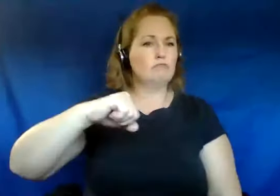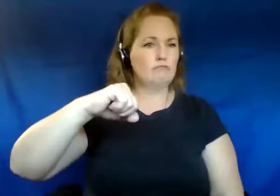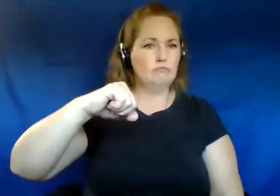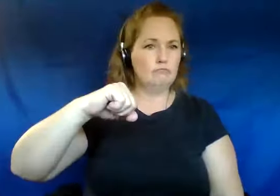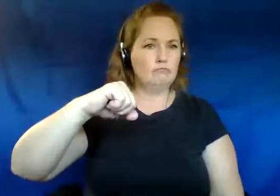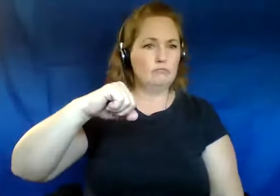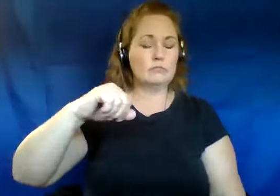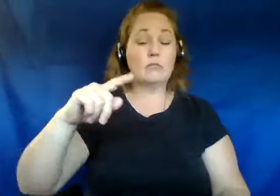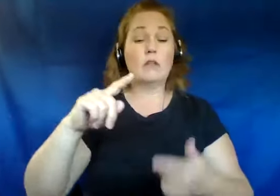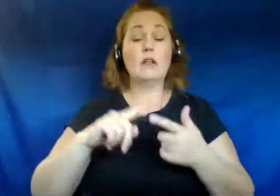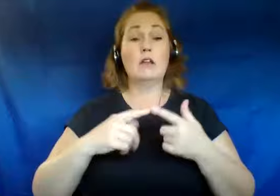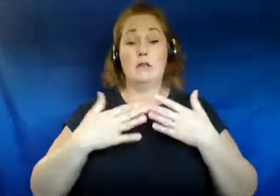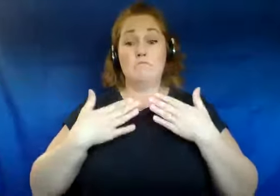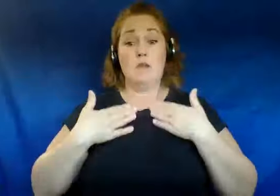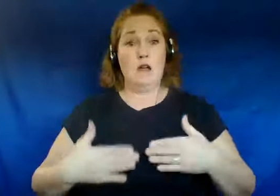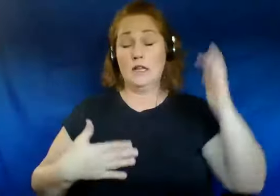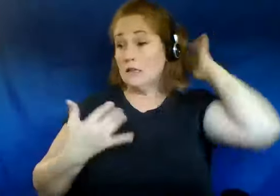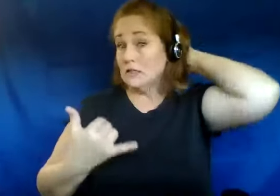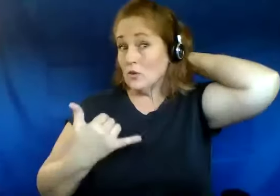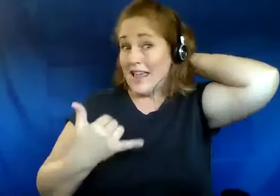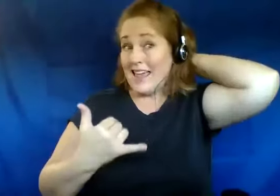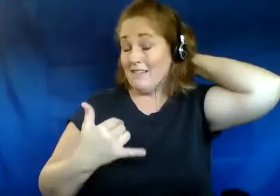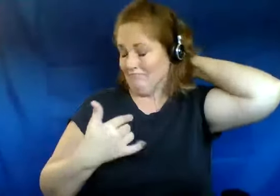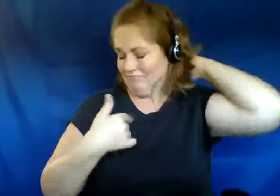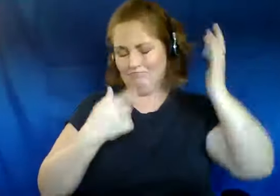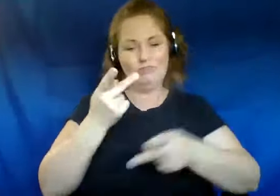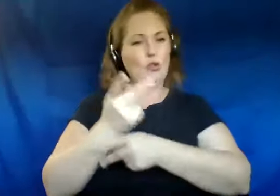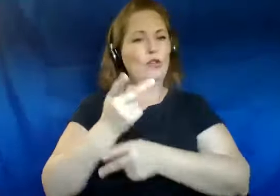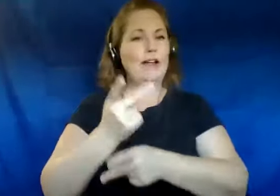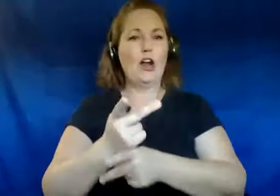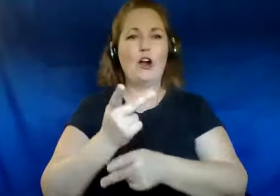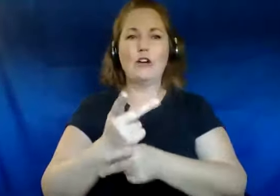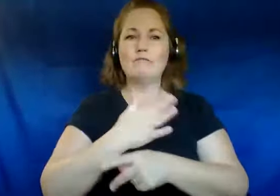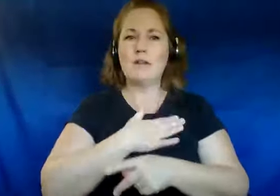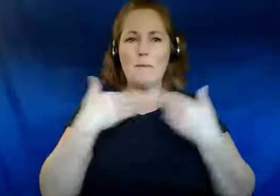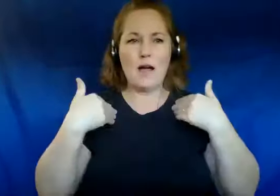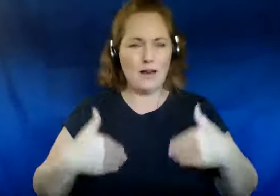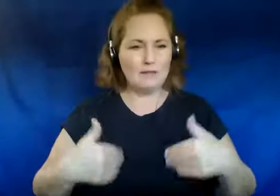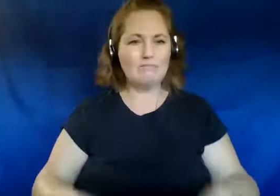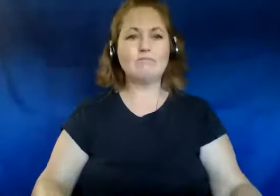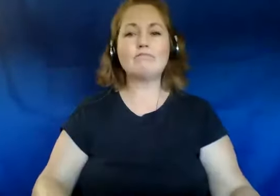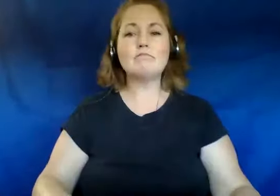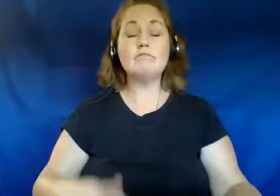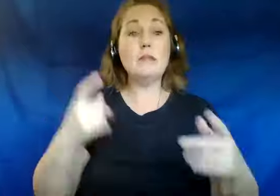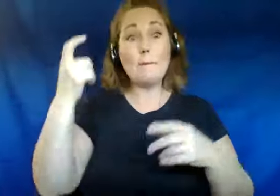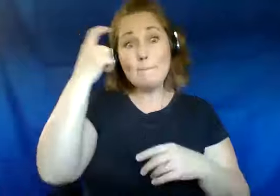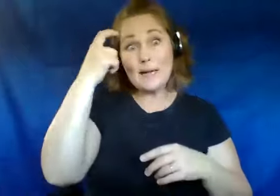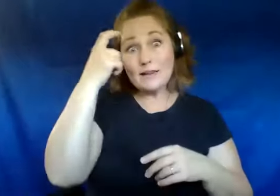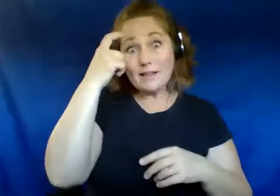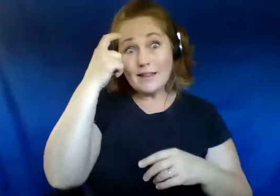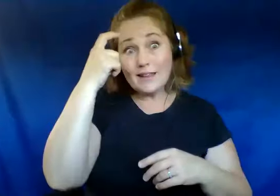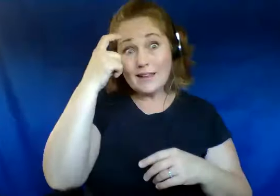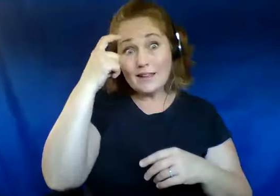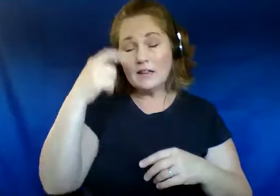I have today taken care of. Mentally, I am always,